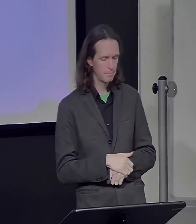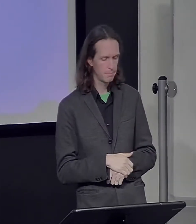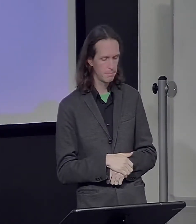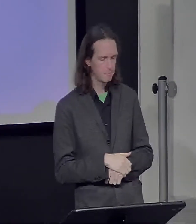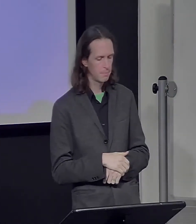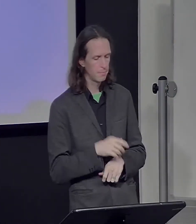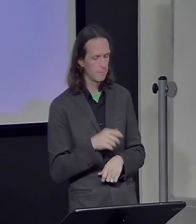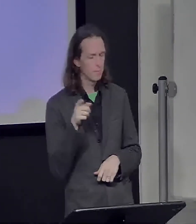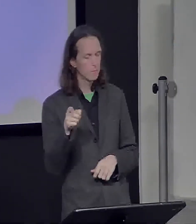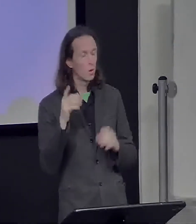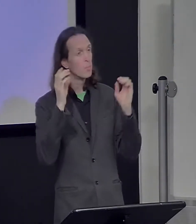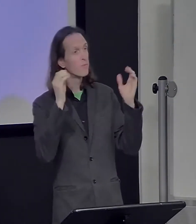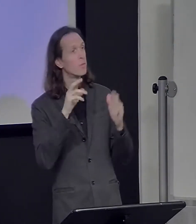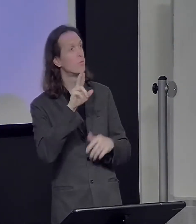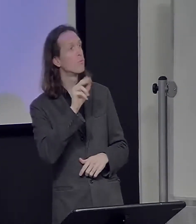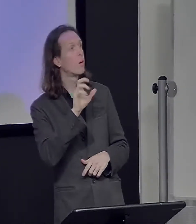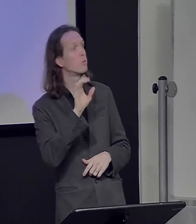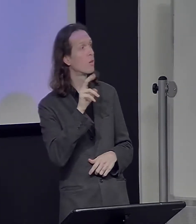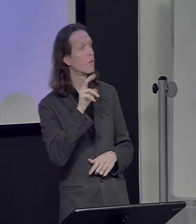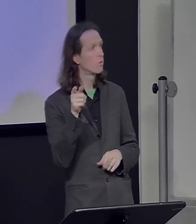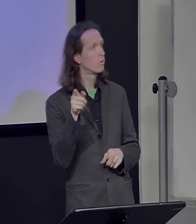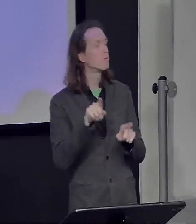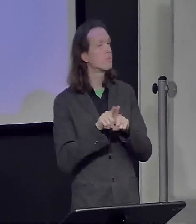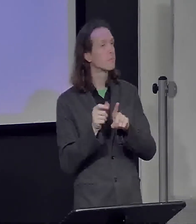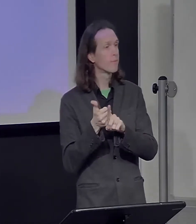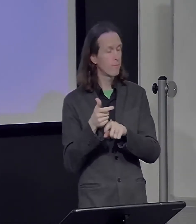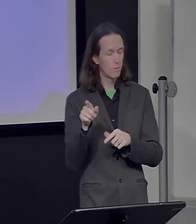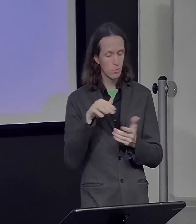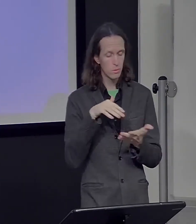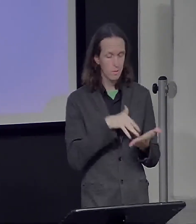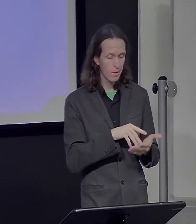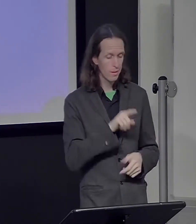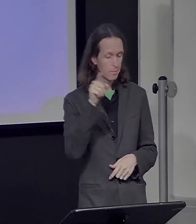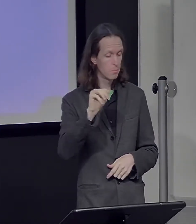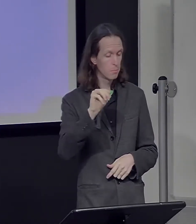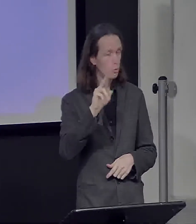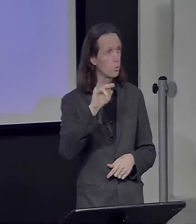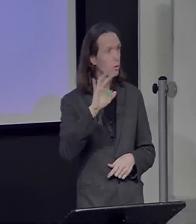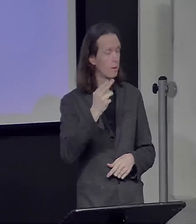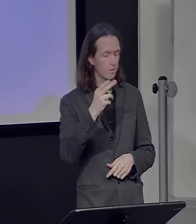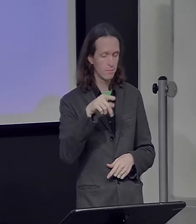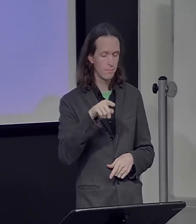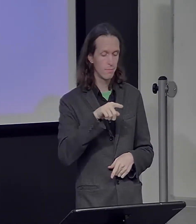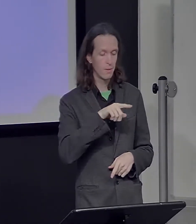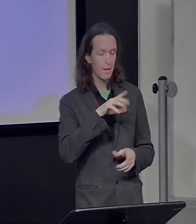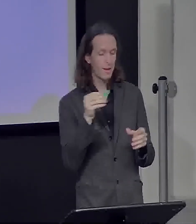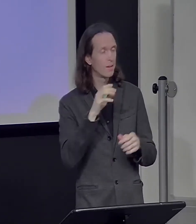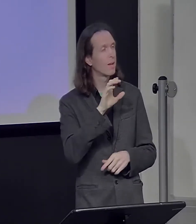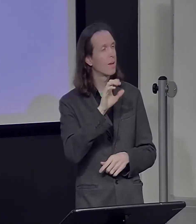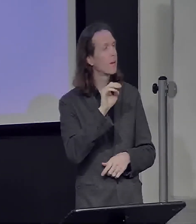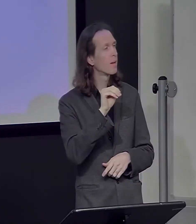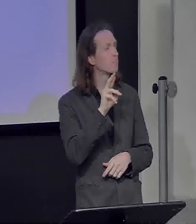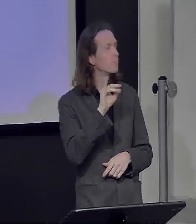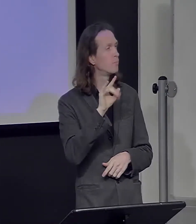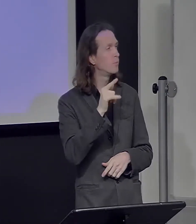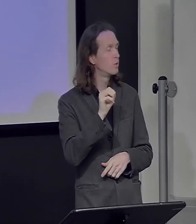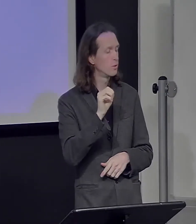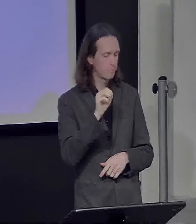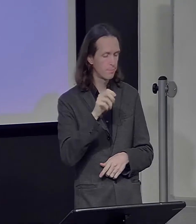Technical University of Munich. So Professor Rauschecker studied in Munich